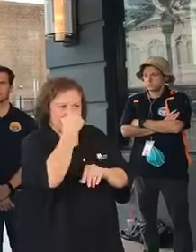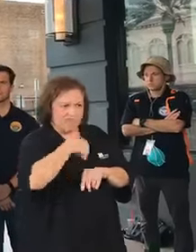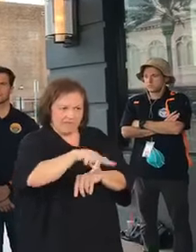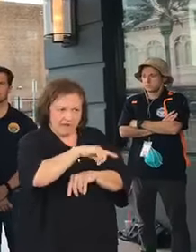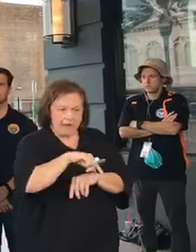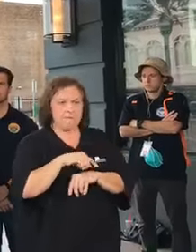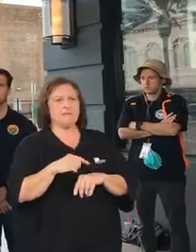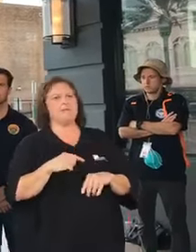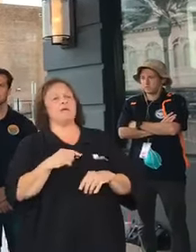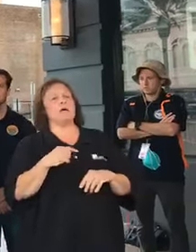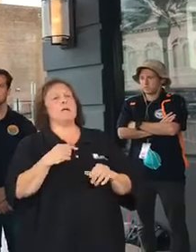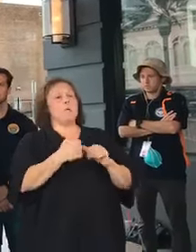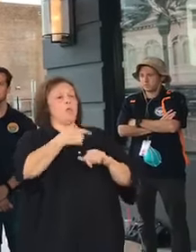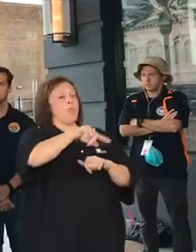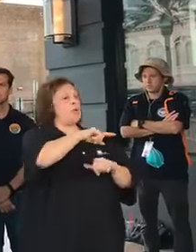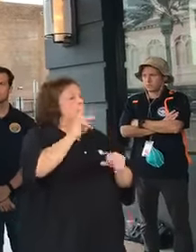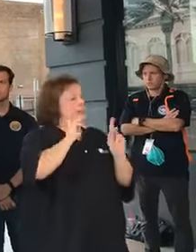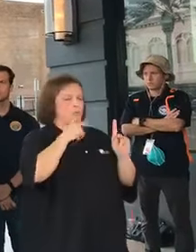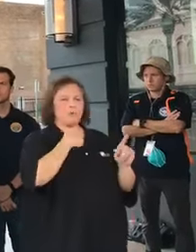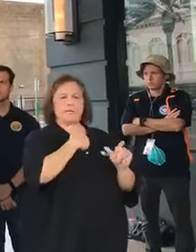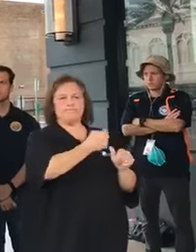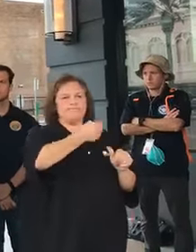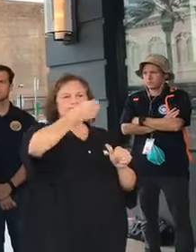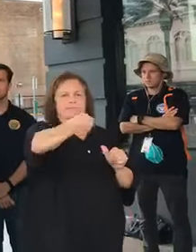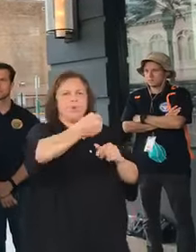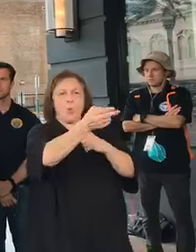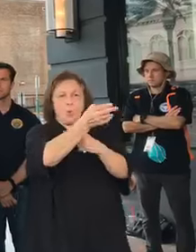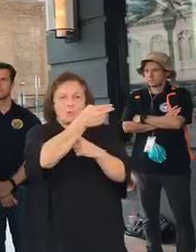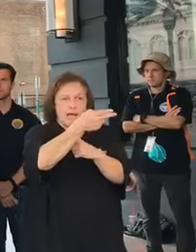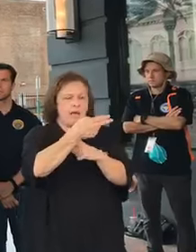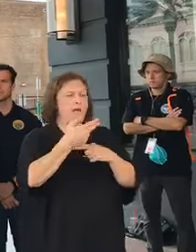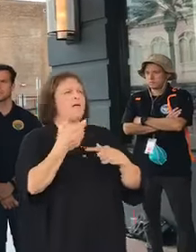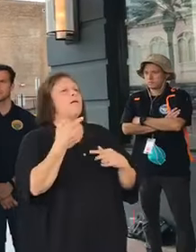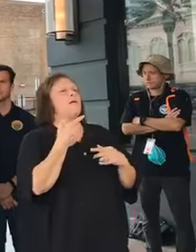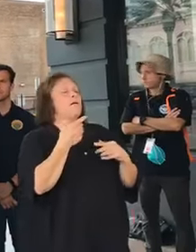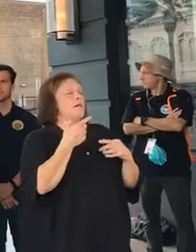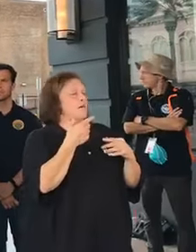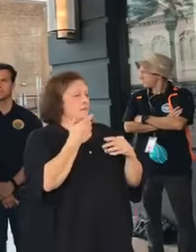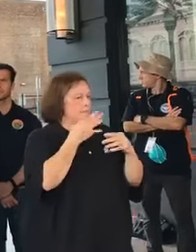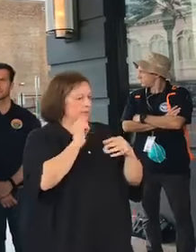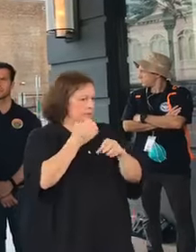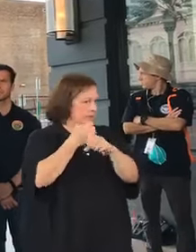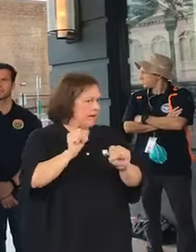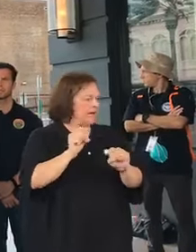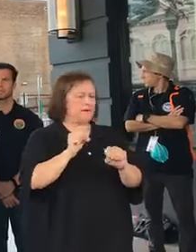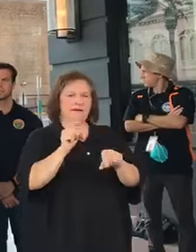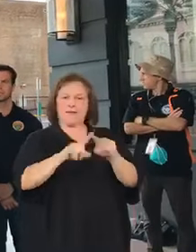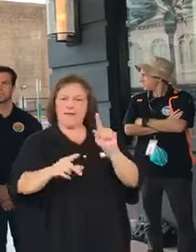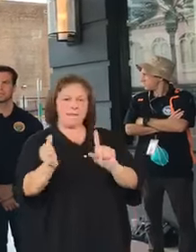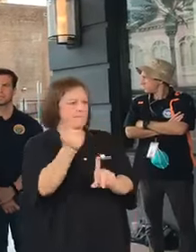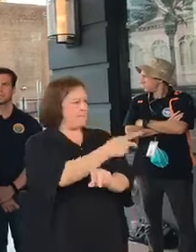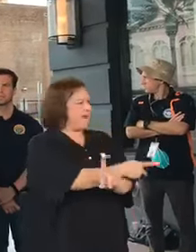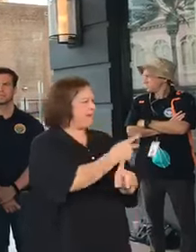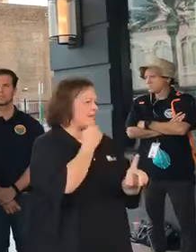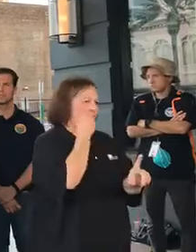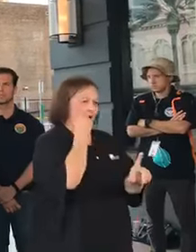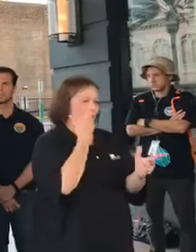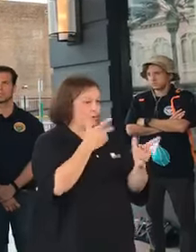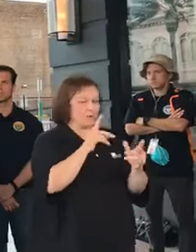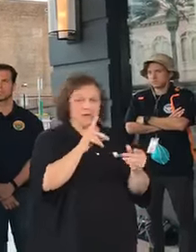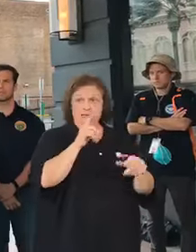that we've gotten people rooms, work through the responsible party to secure those and everything. But when you evacuate, you